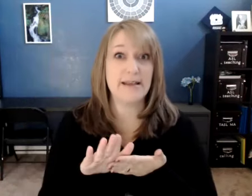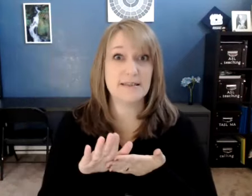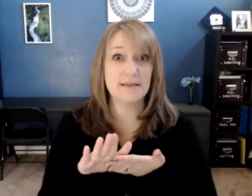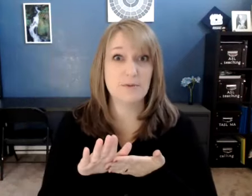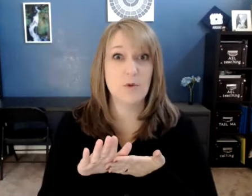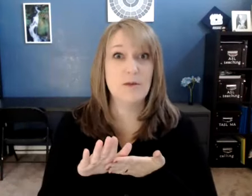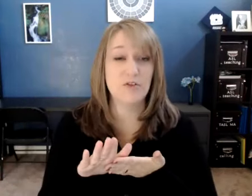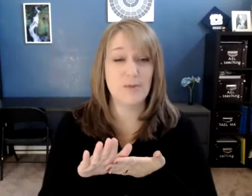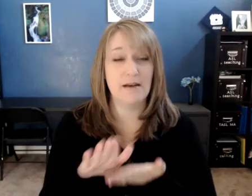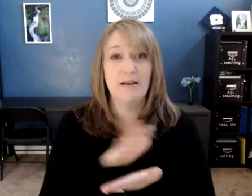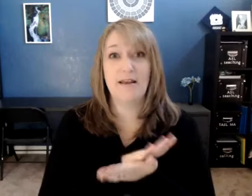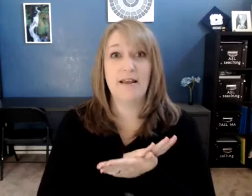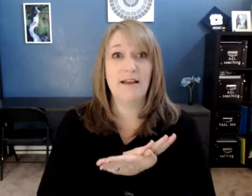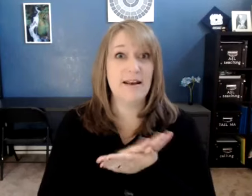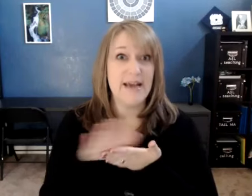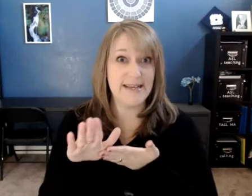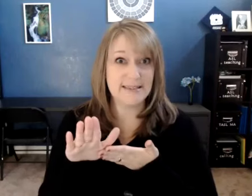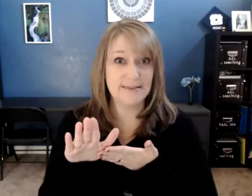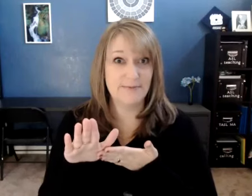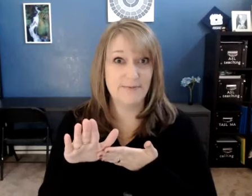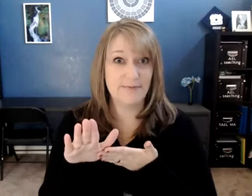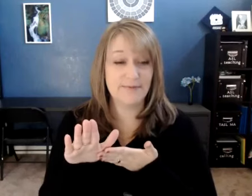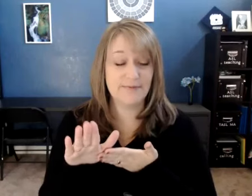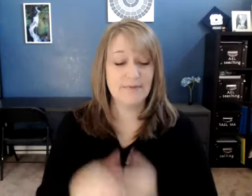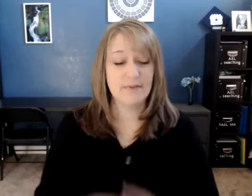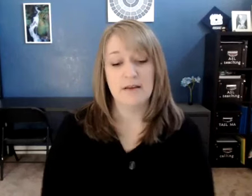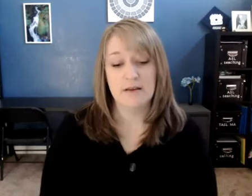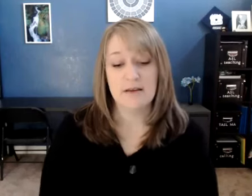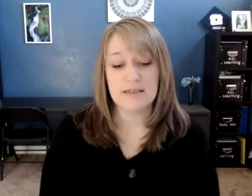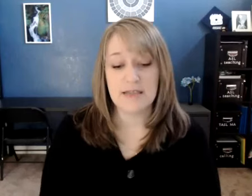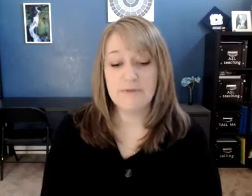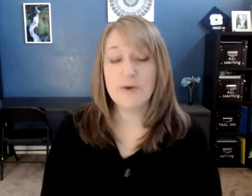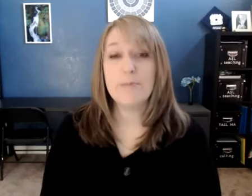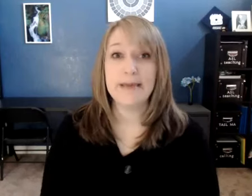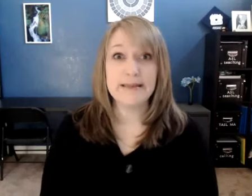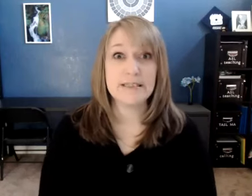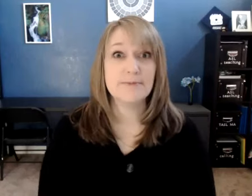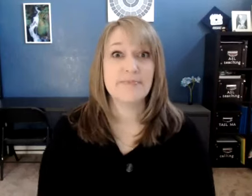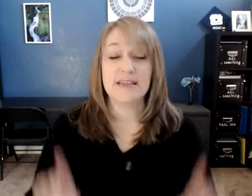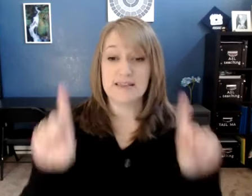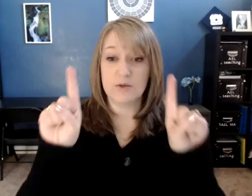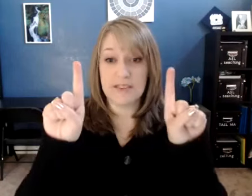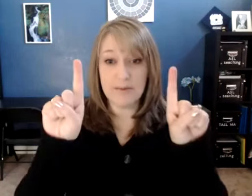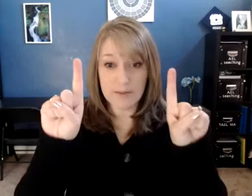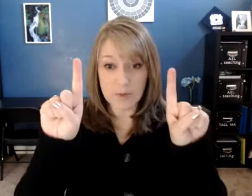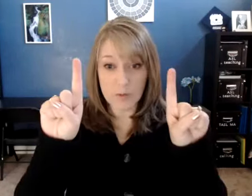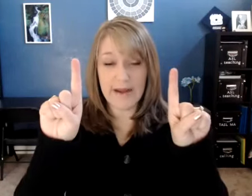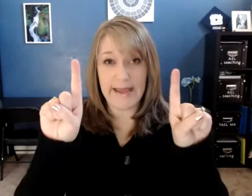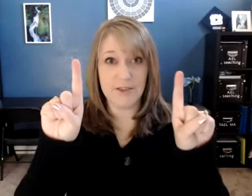nice. One movement. Nice. The sign for meet is those same number 1 hand